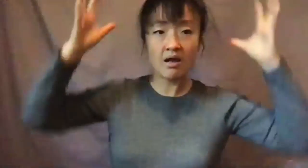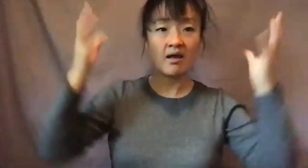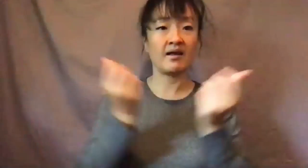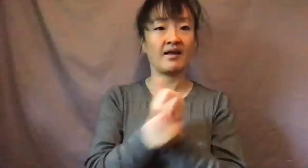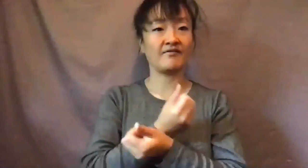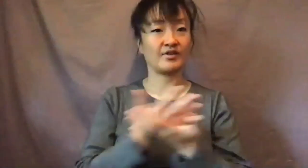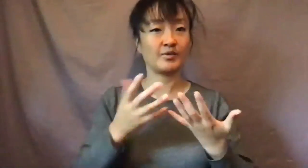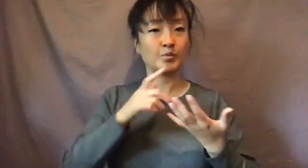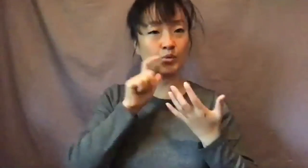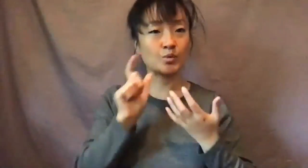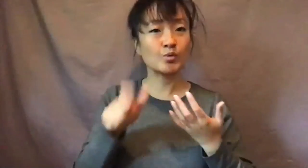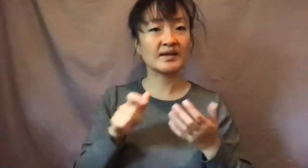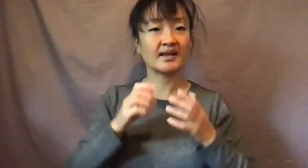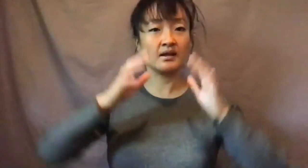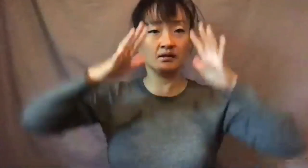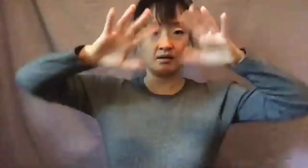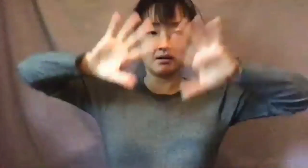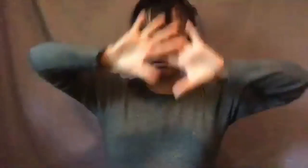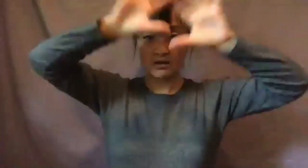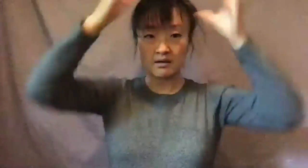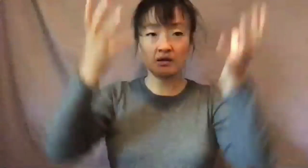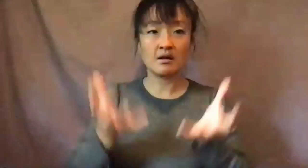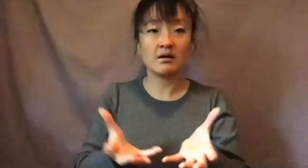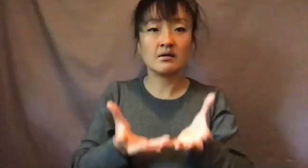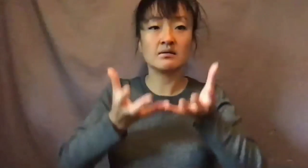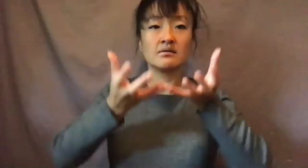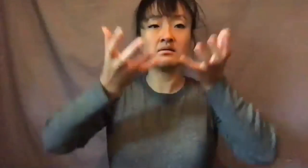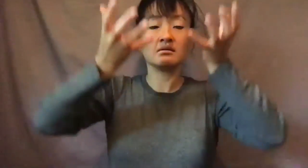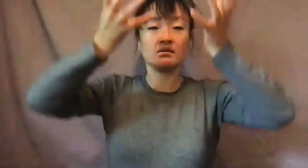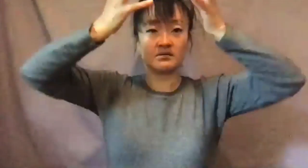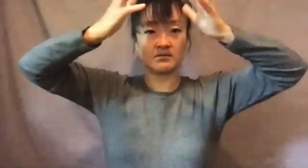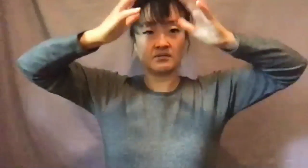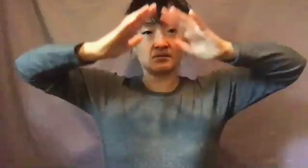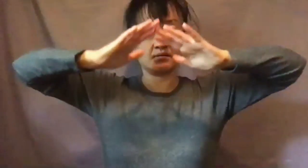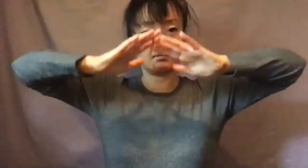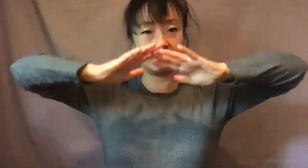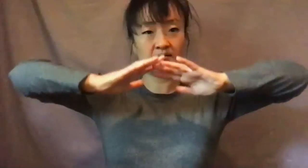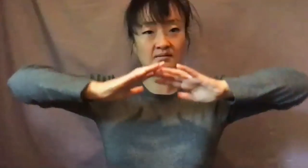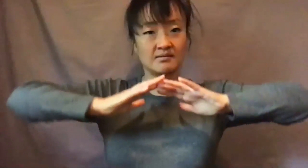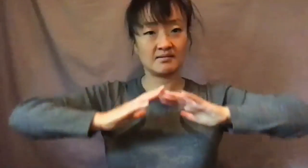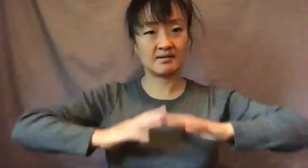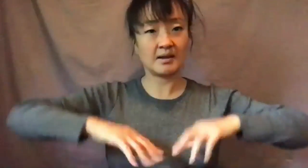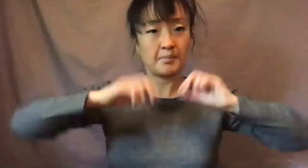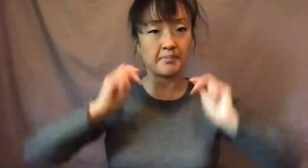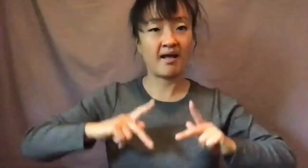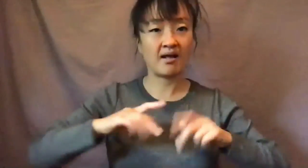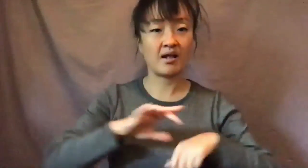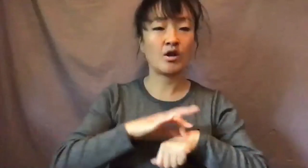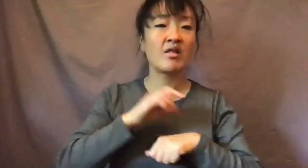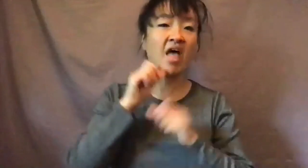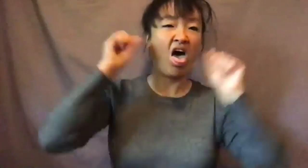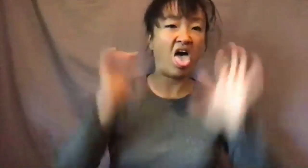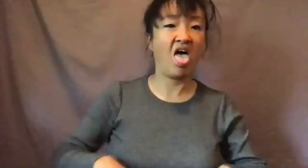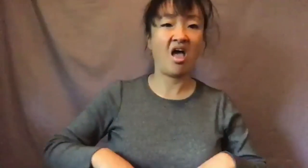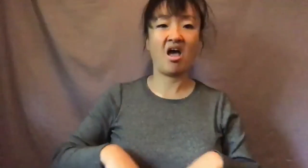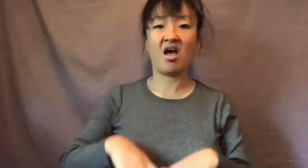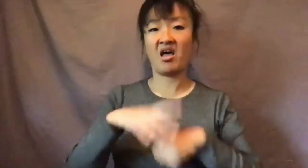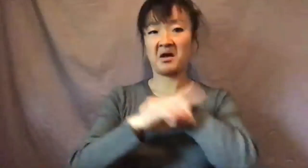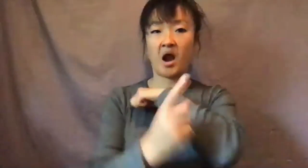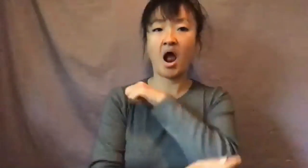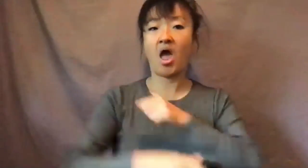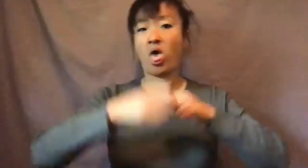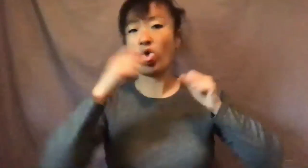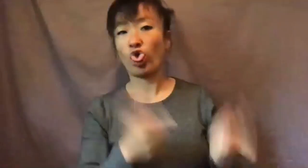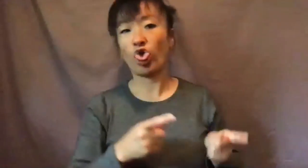and sending it back down to the earth. Not sending it back down to the earth as if it is garbage, but in our relationship with the